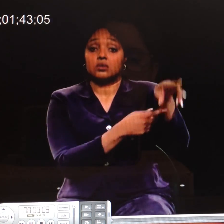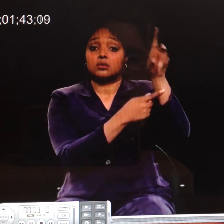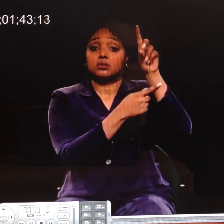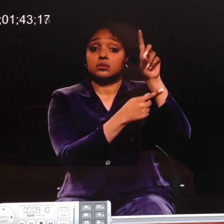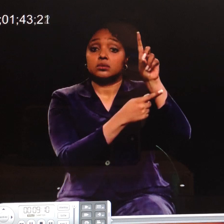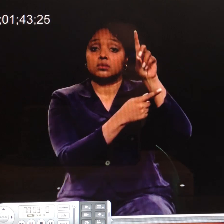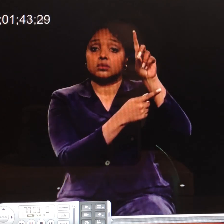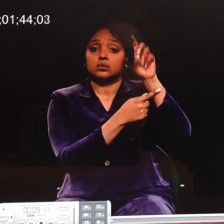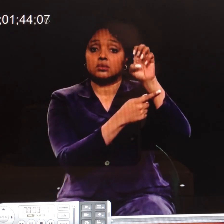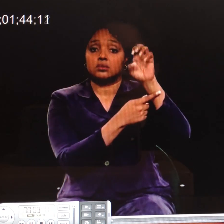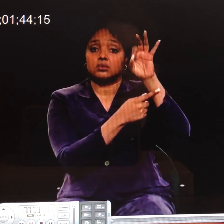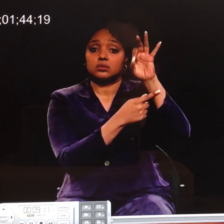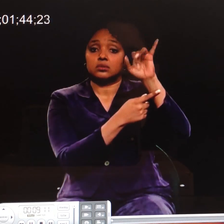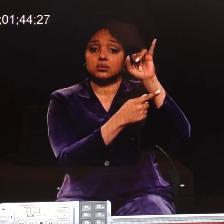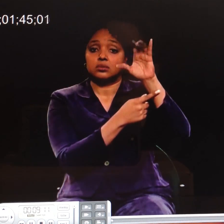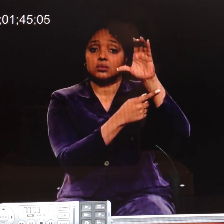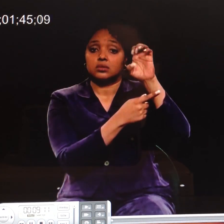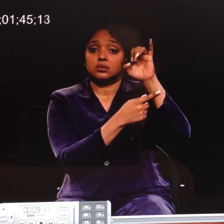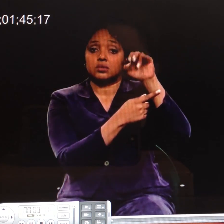Immune